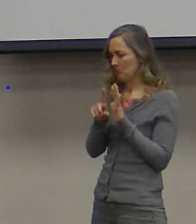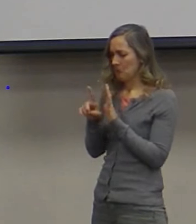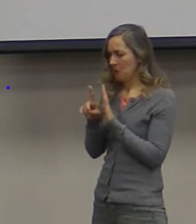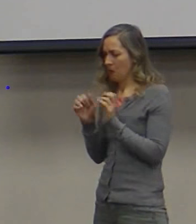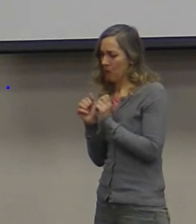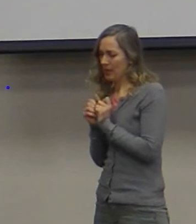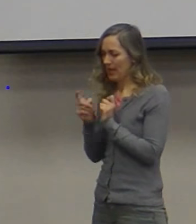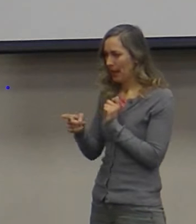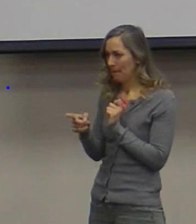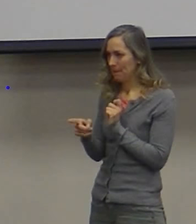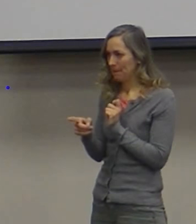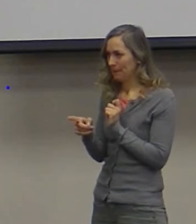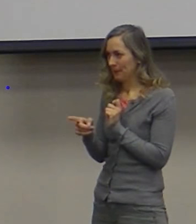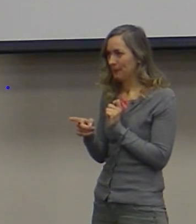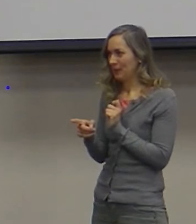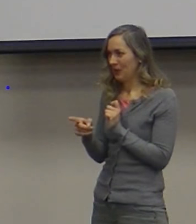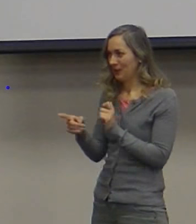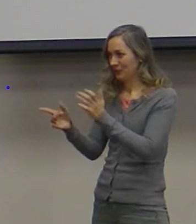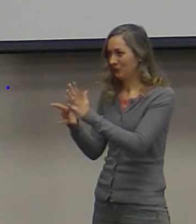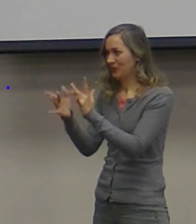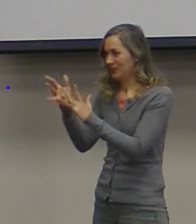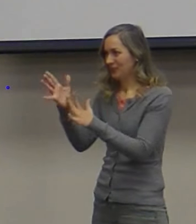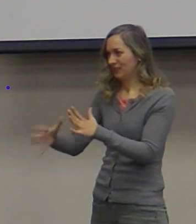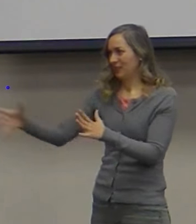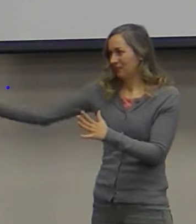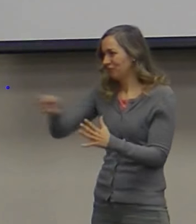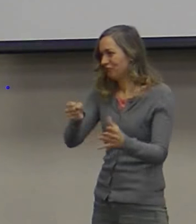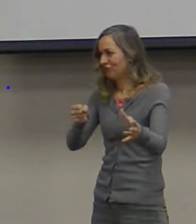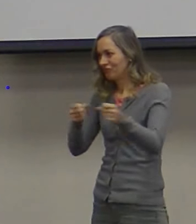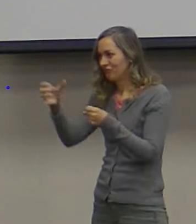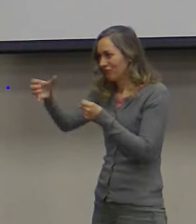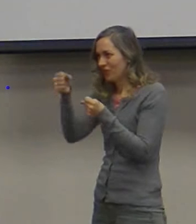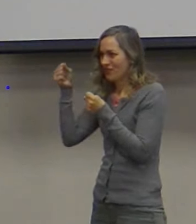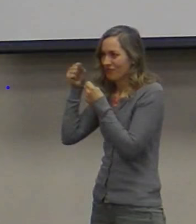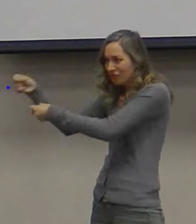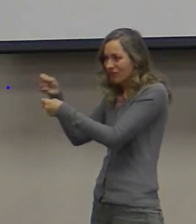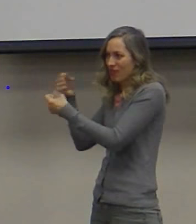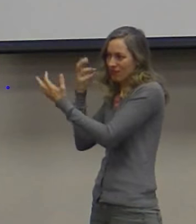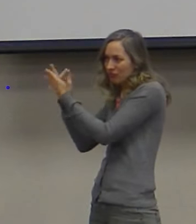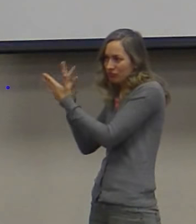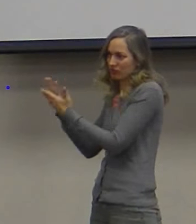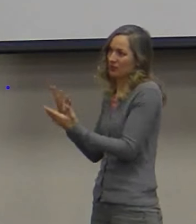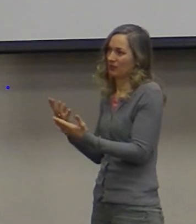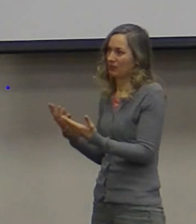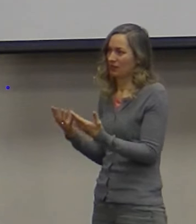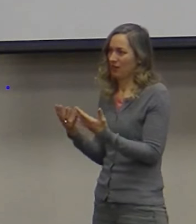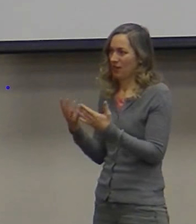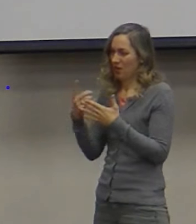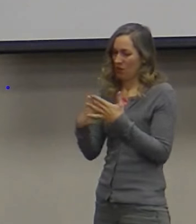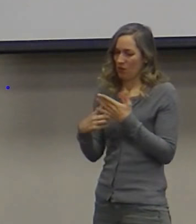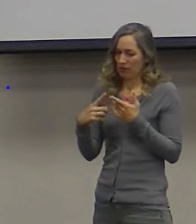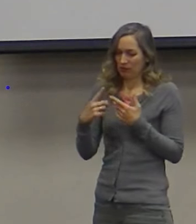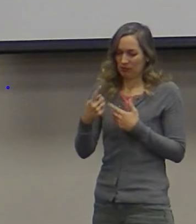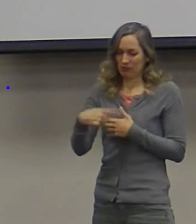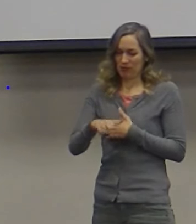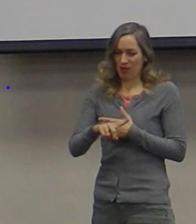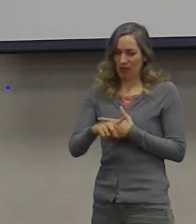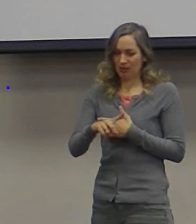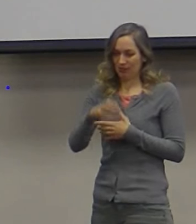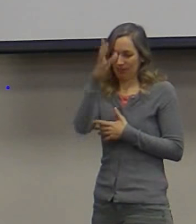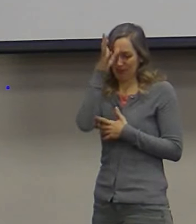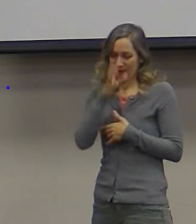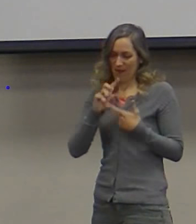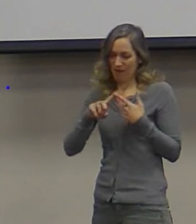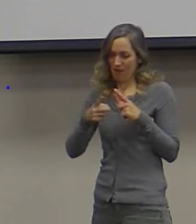dragging brothers and sisters of the church, locking them up, some of them put to